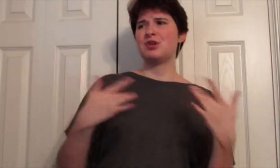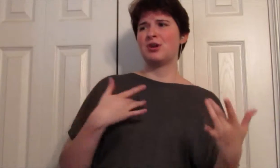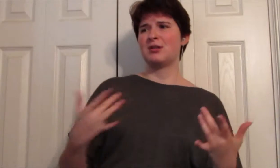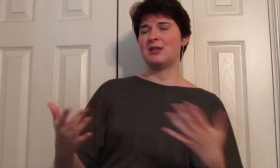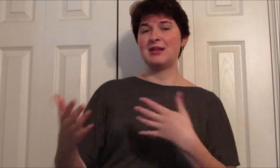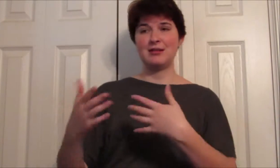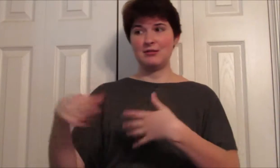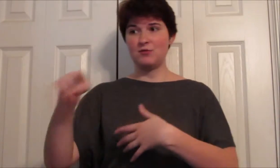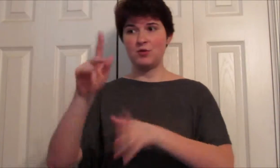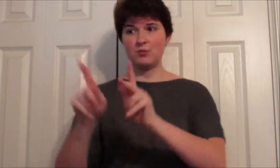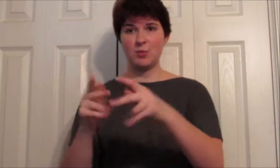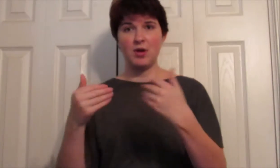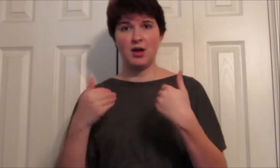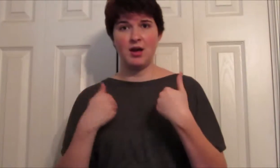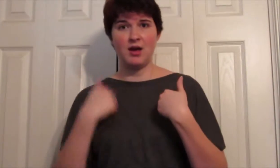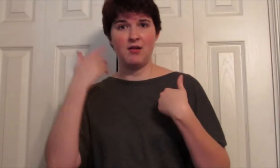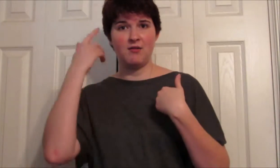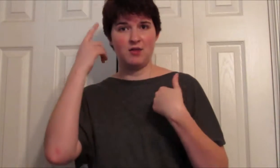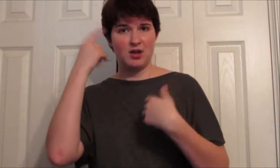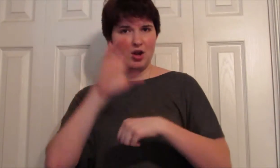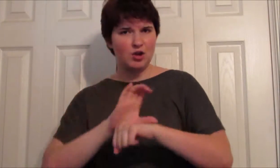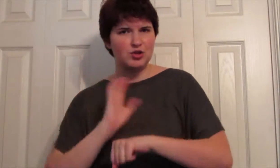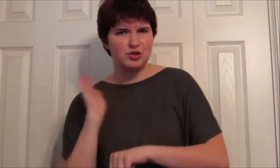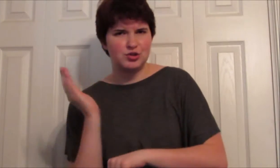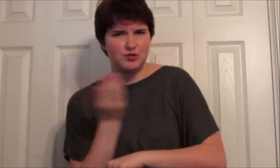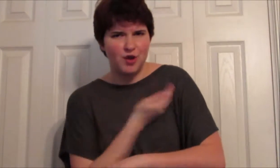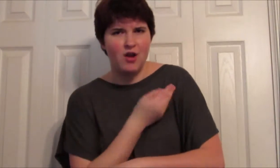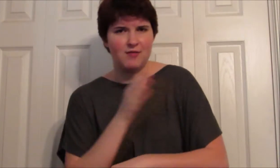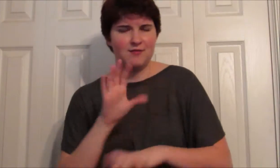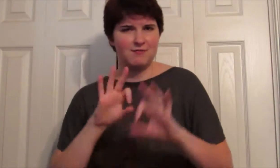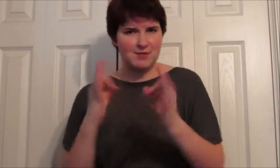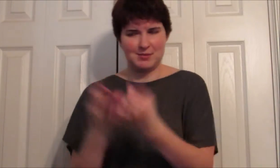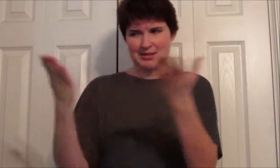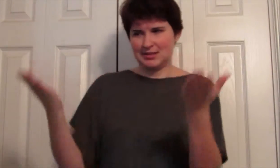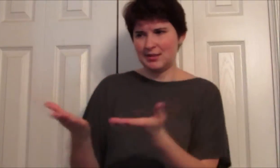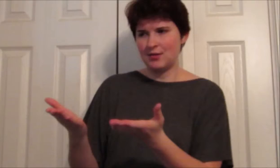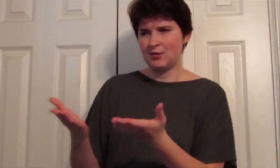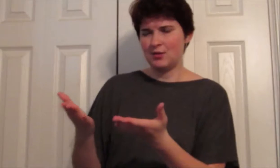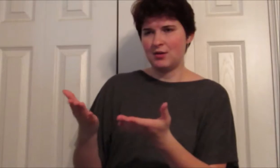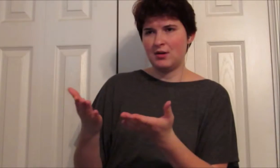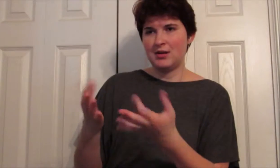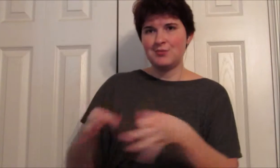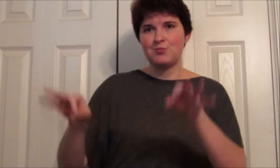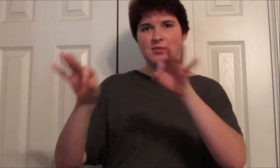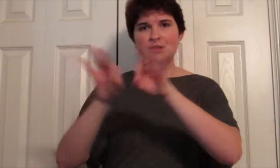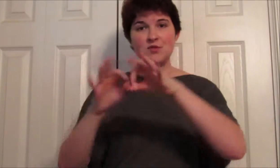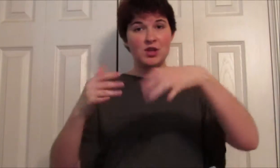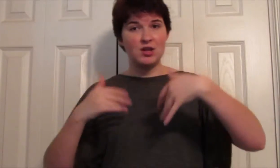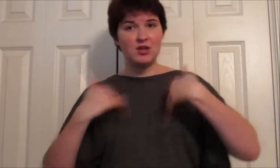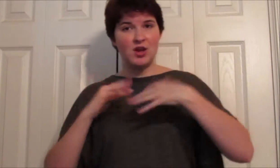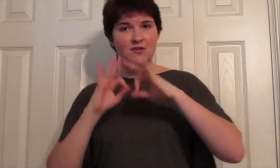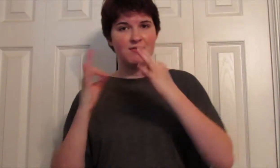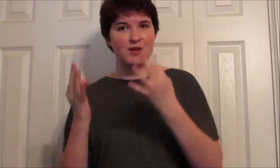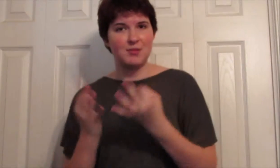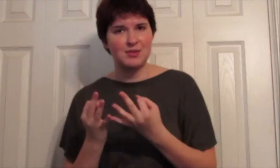that even those folks that they have in our church for our families, especially for the young families in our church, I